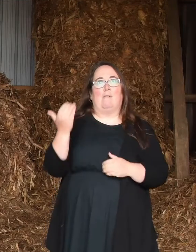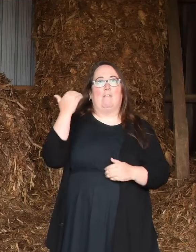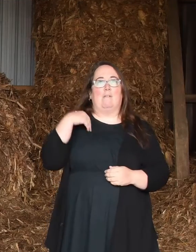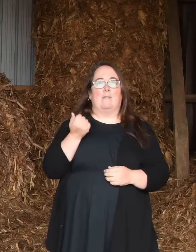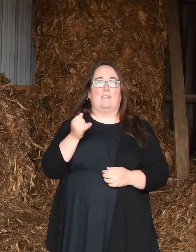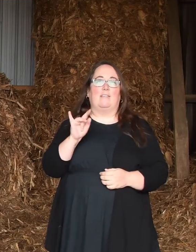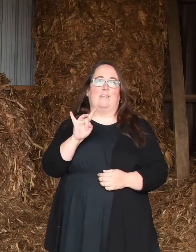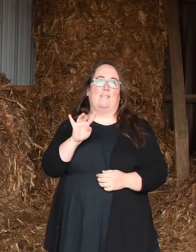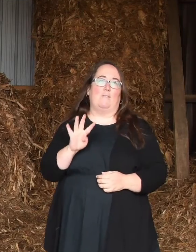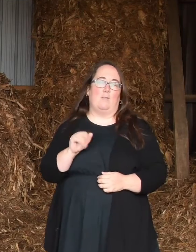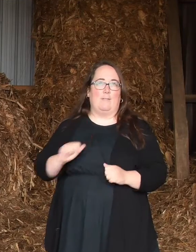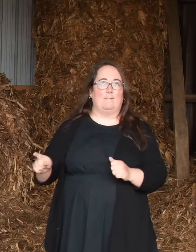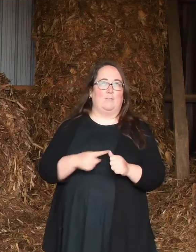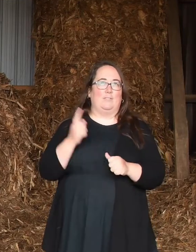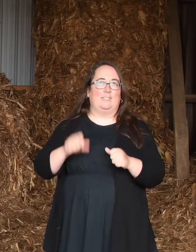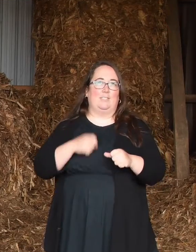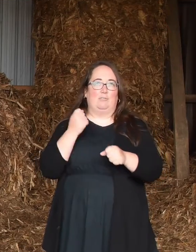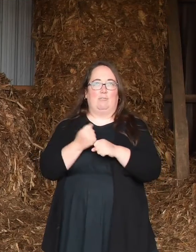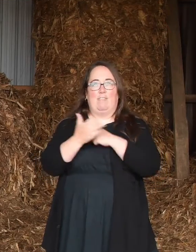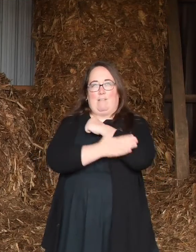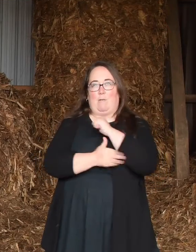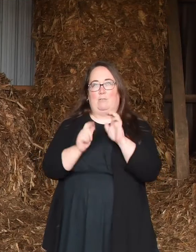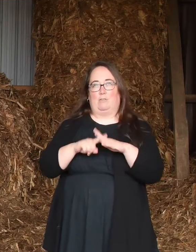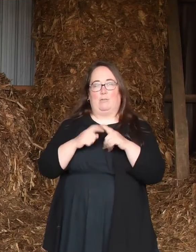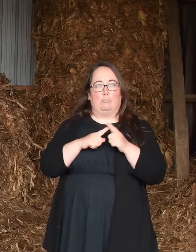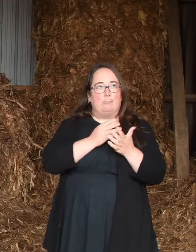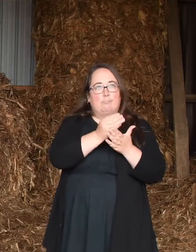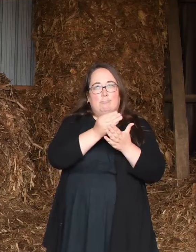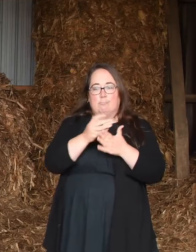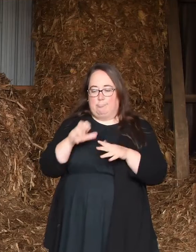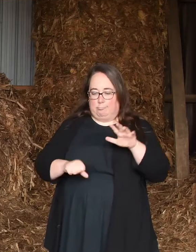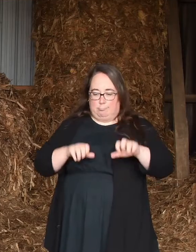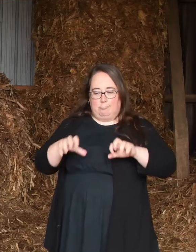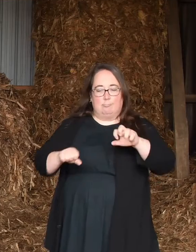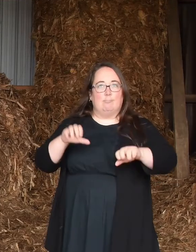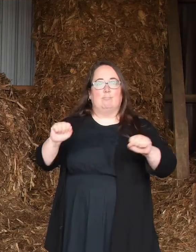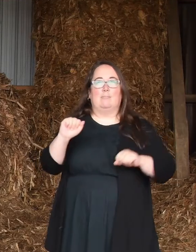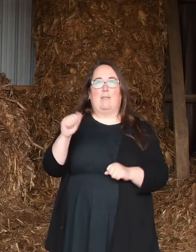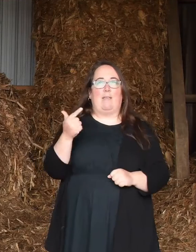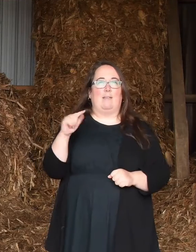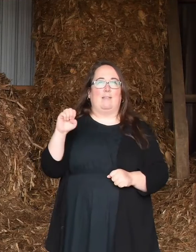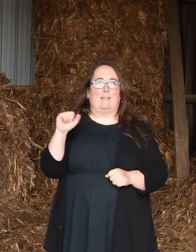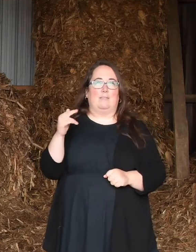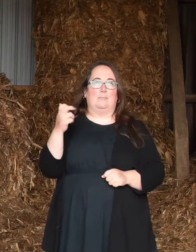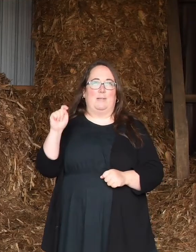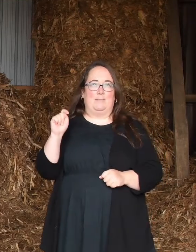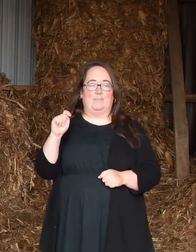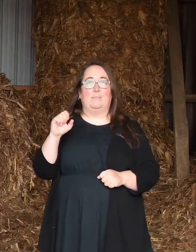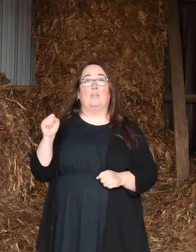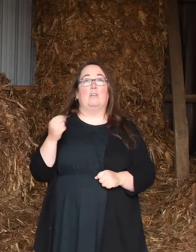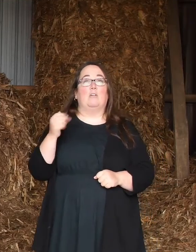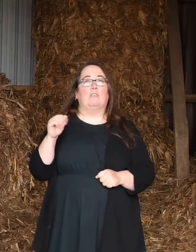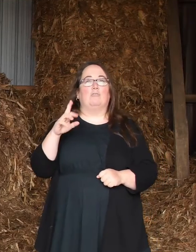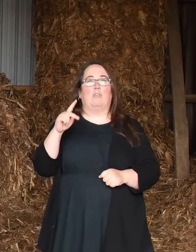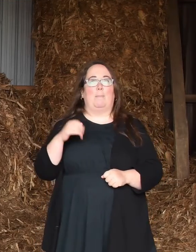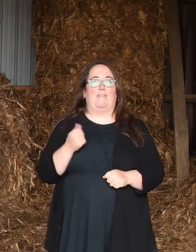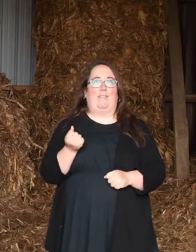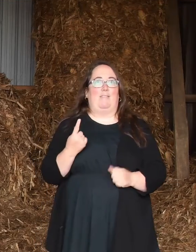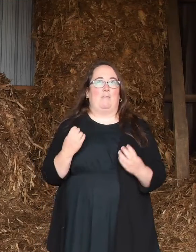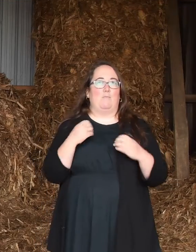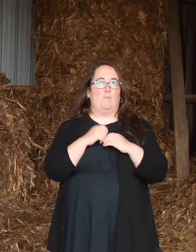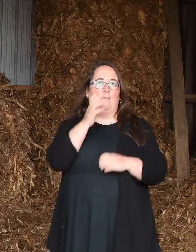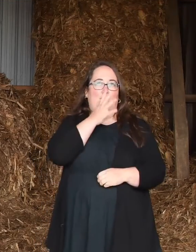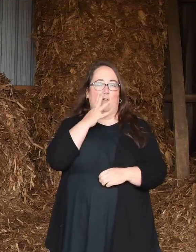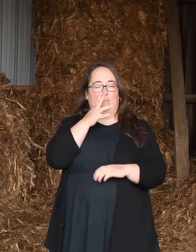1984, which was the first year that the county started purchasing ag easements. And the Sharps have 11 other